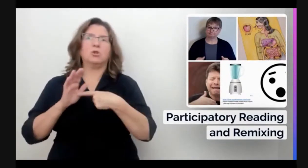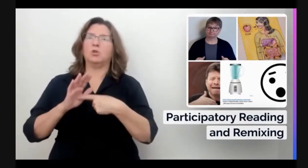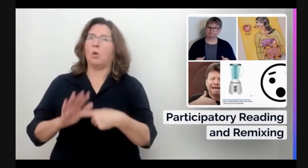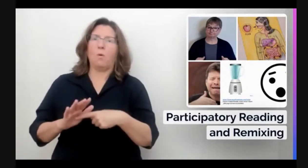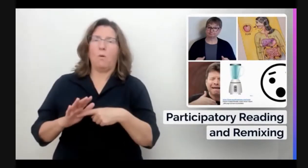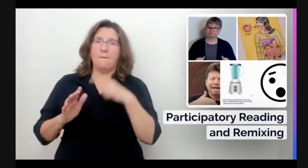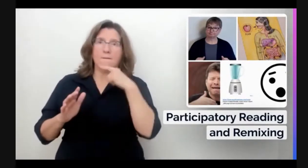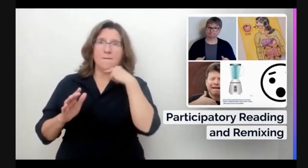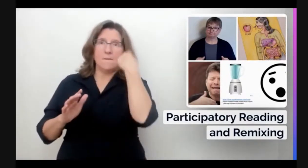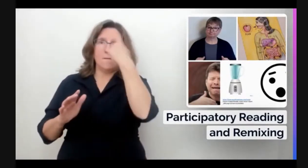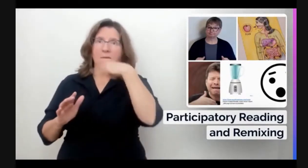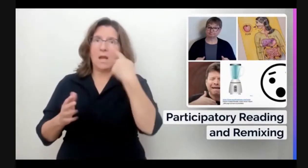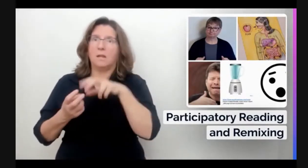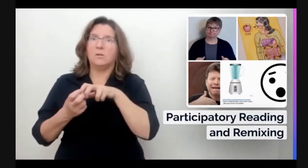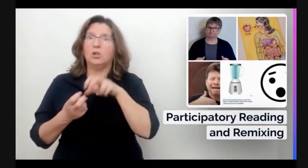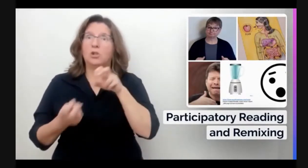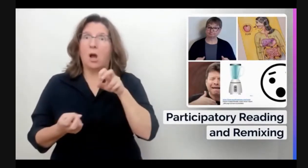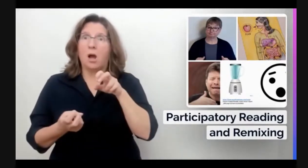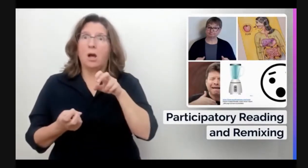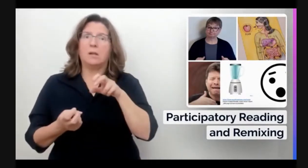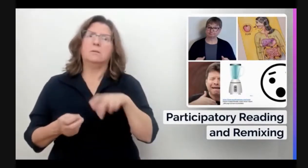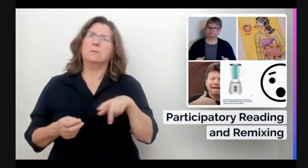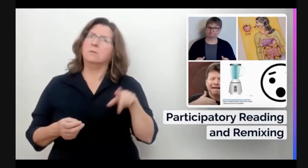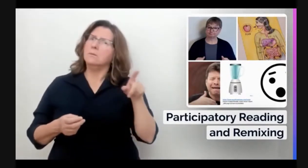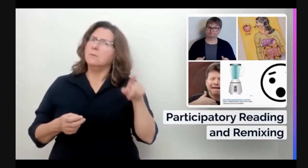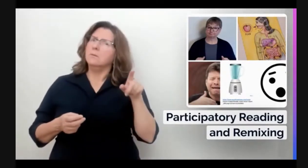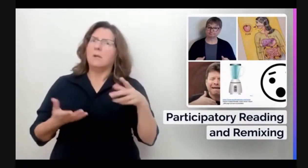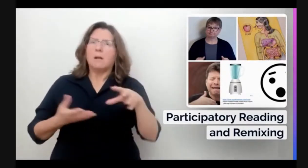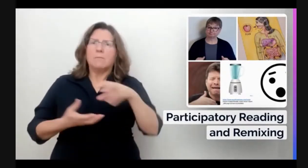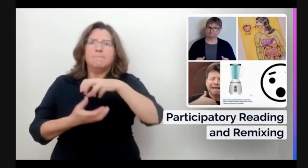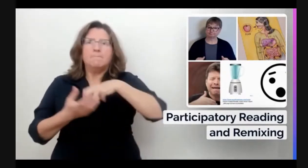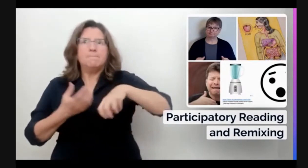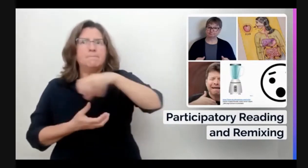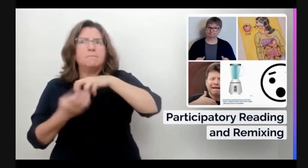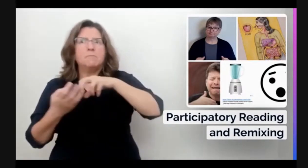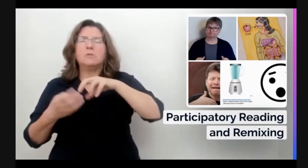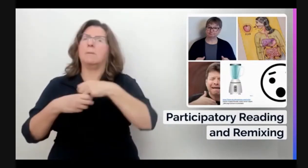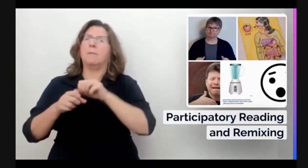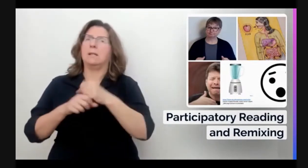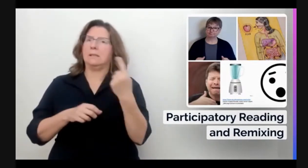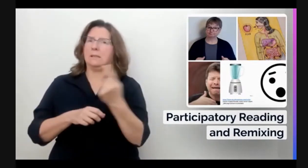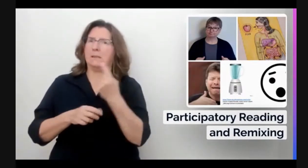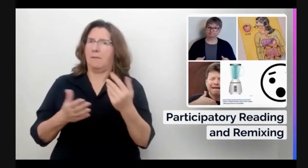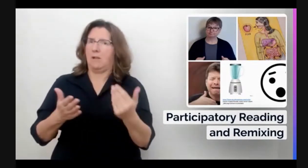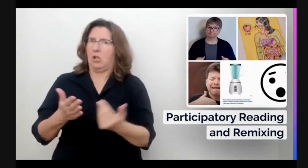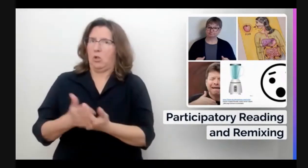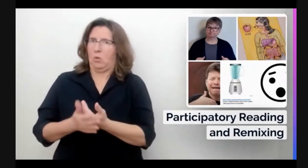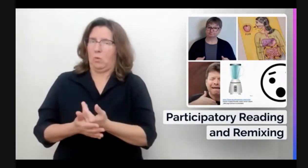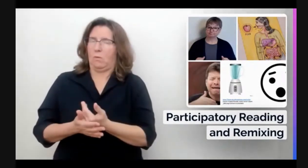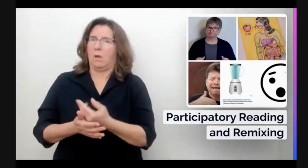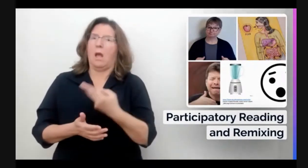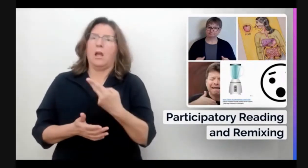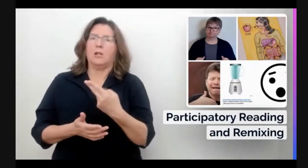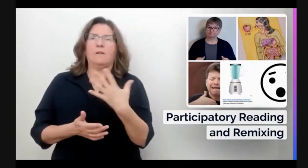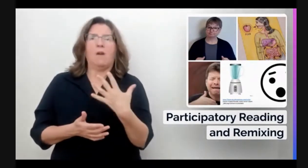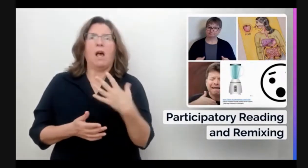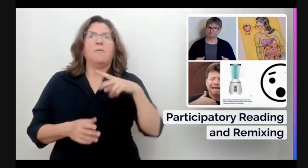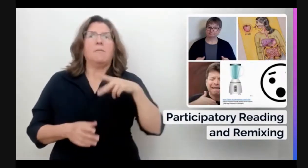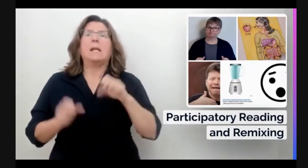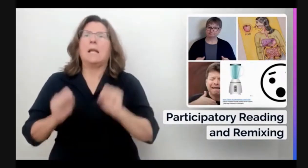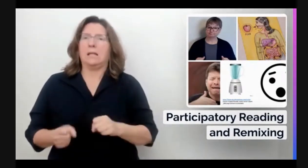icon of a face. The team would be asked to create something new using these materials for